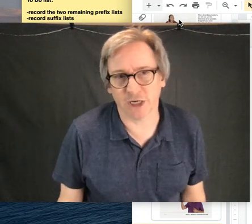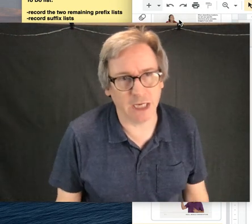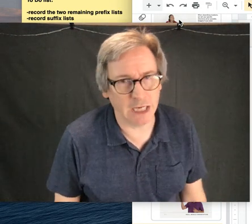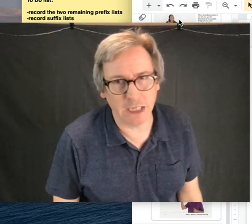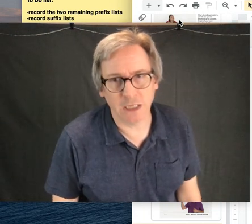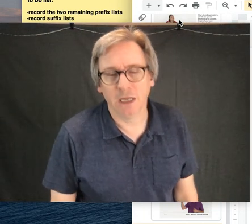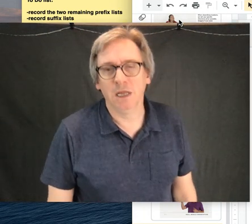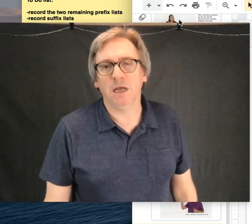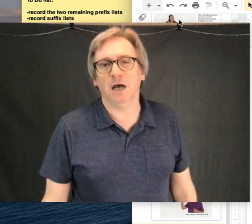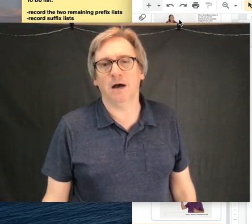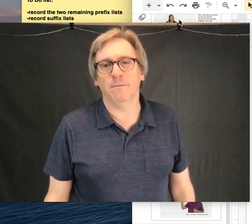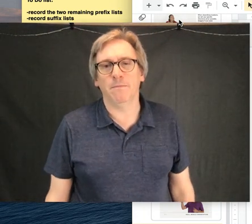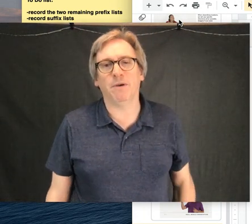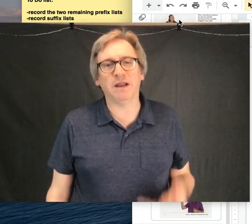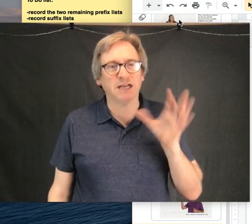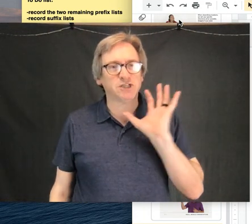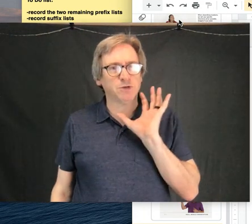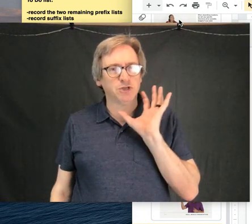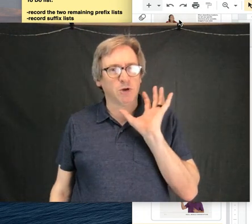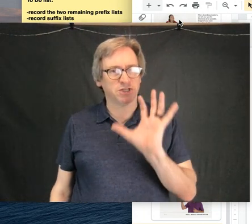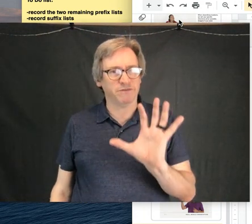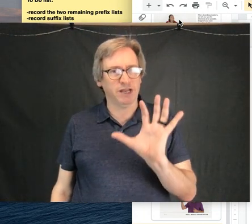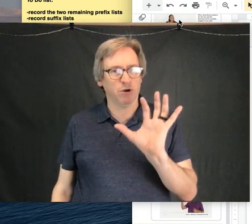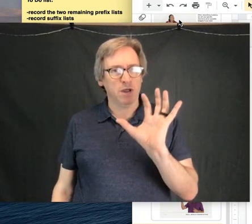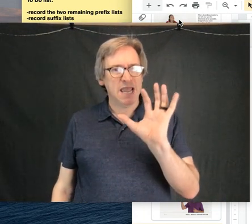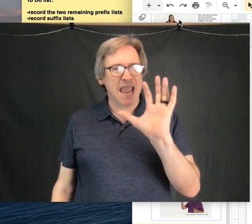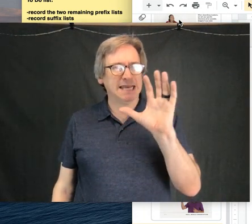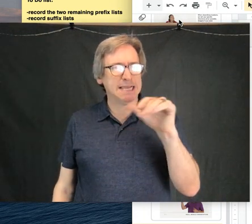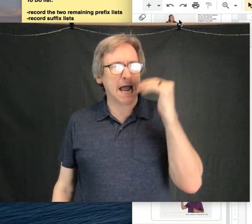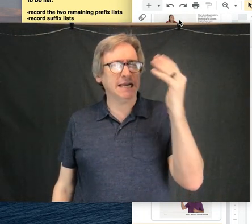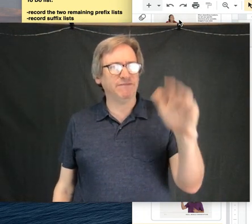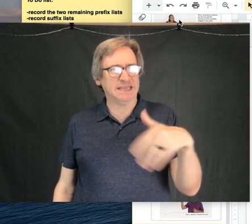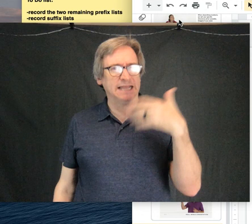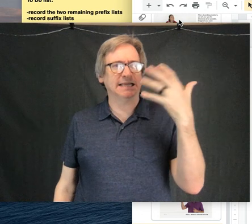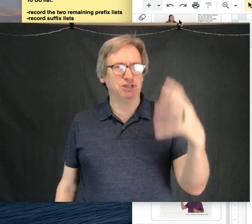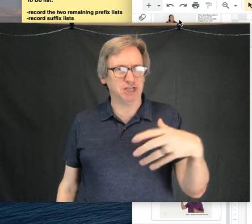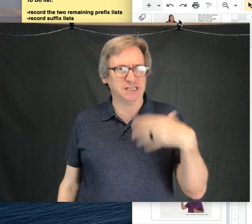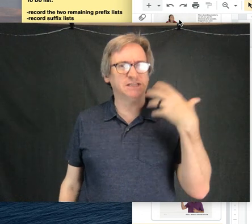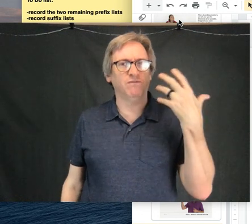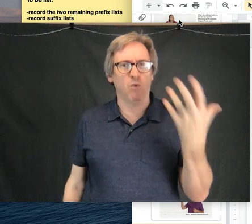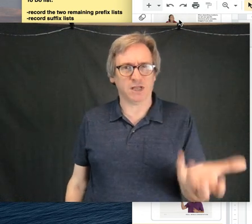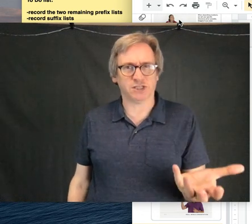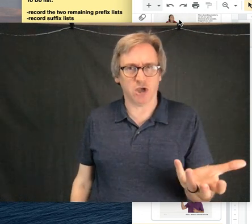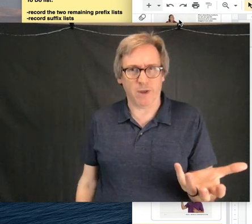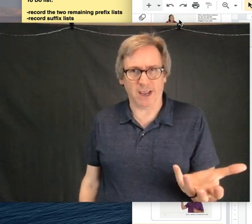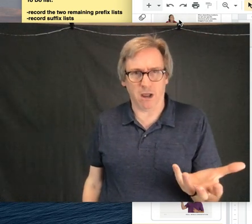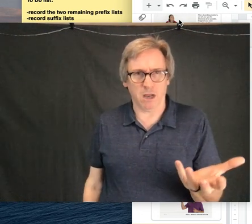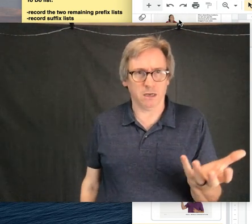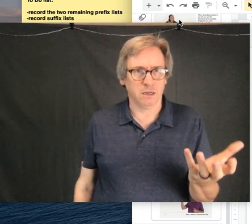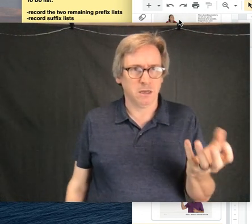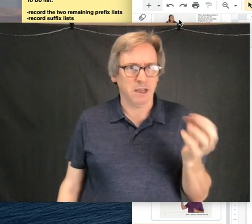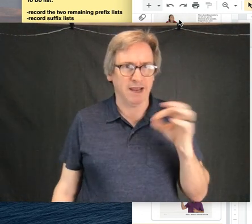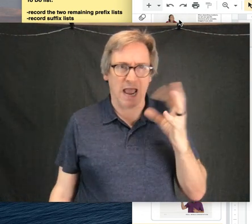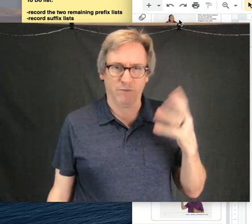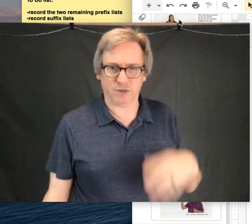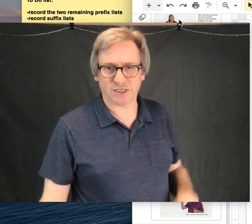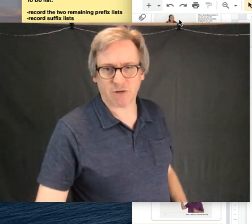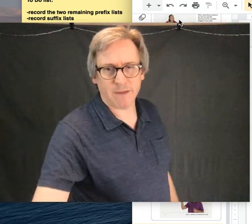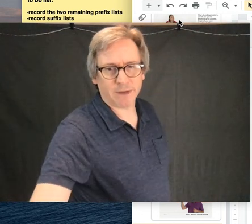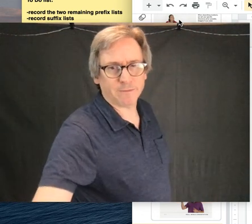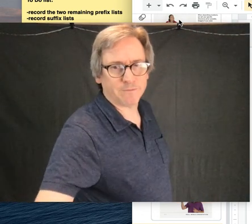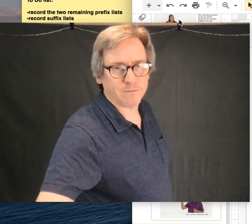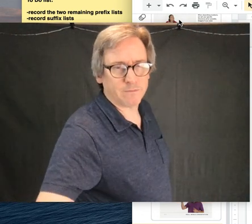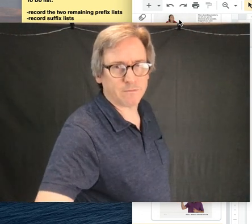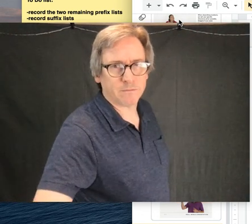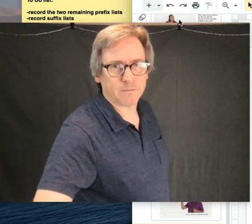you're never going to need. But I just want you to watch the video and kind of get the gist of what's going on and how they're